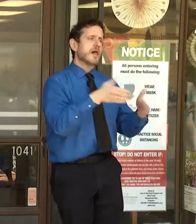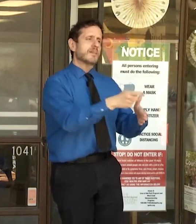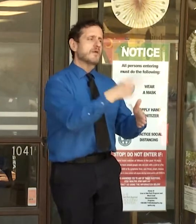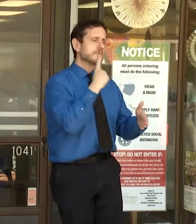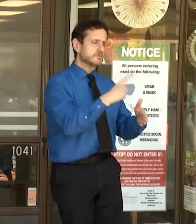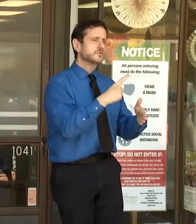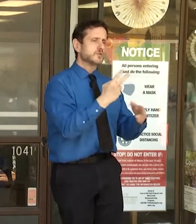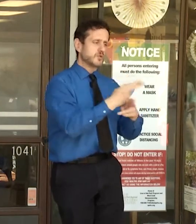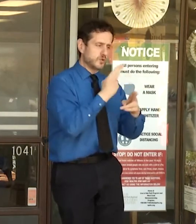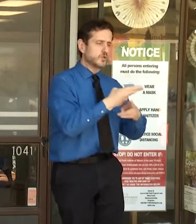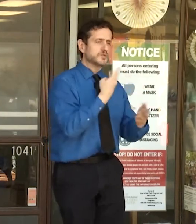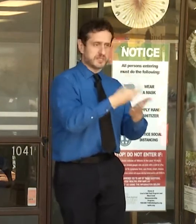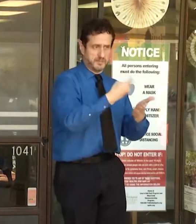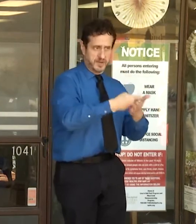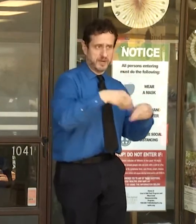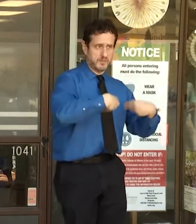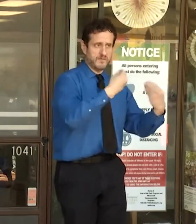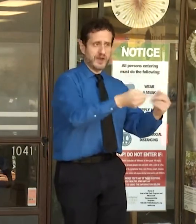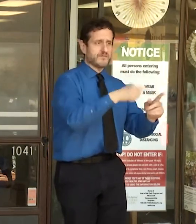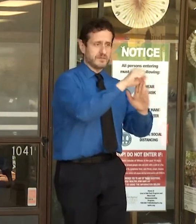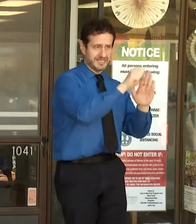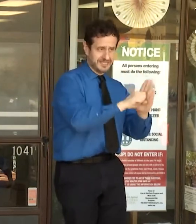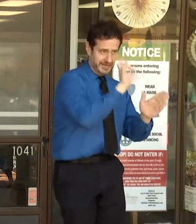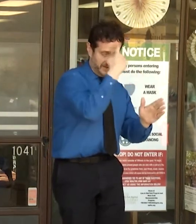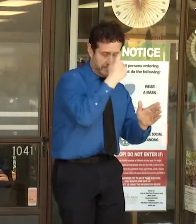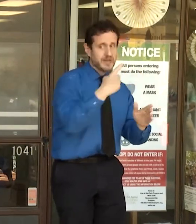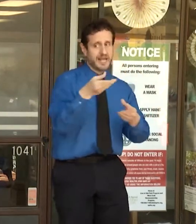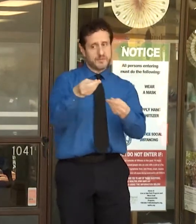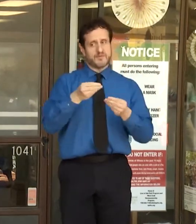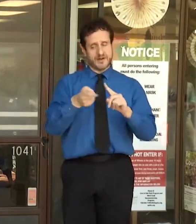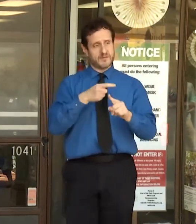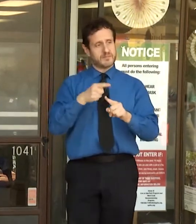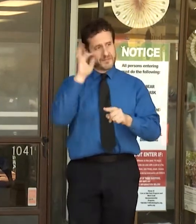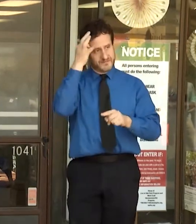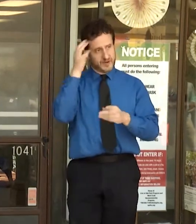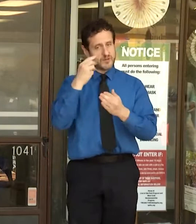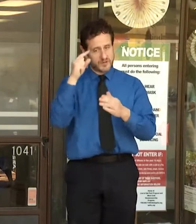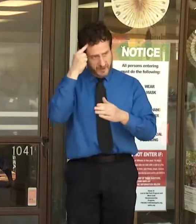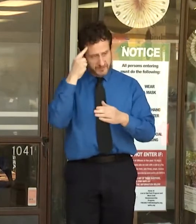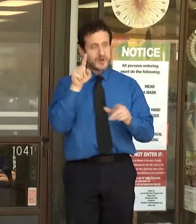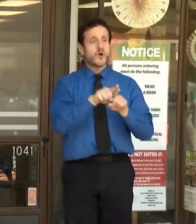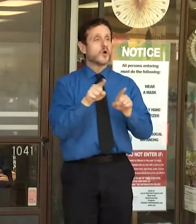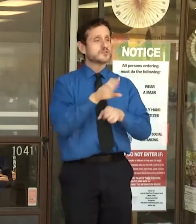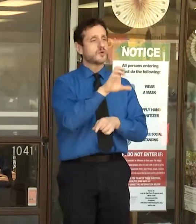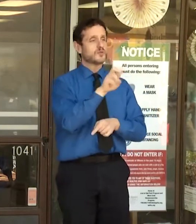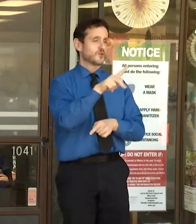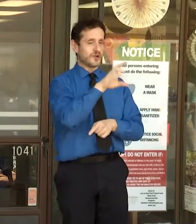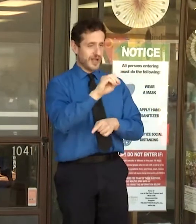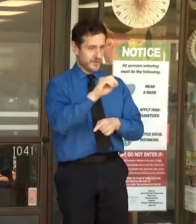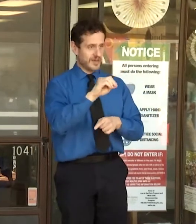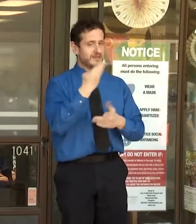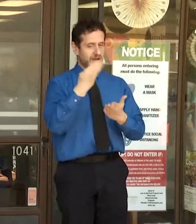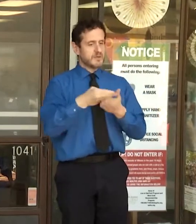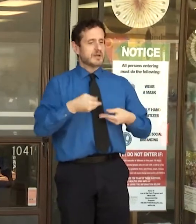provided by the state and the federal government as well as Cook County. But